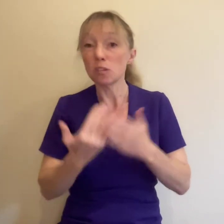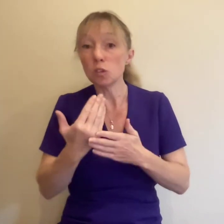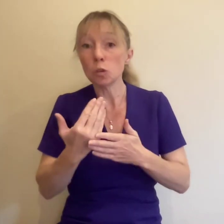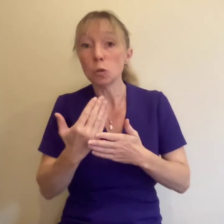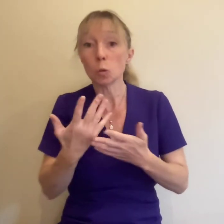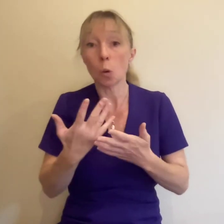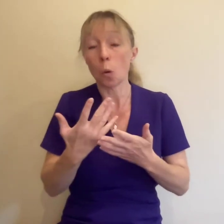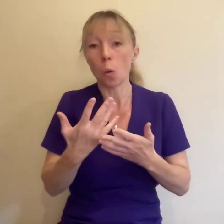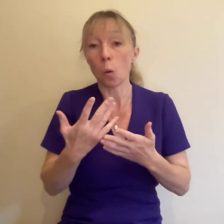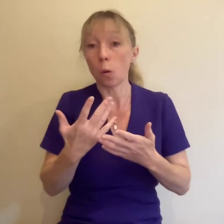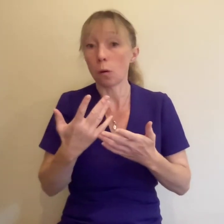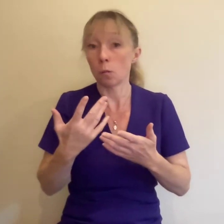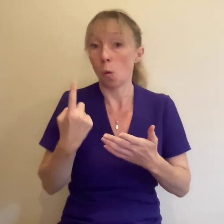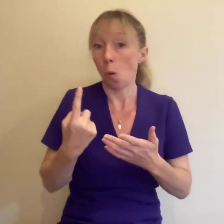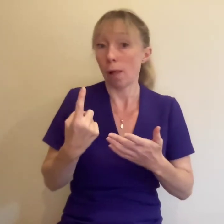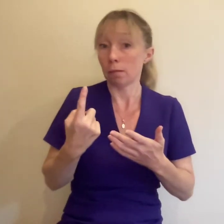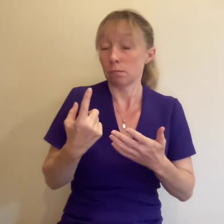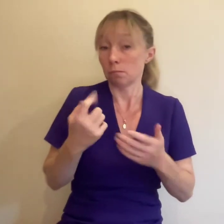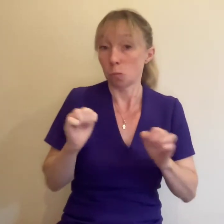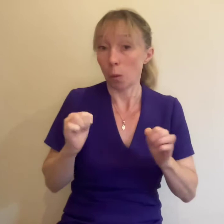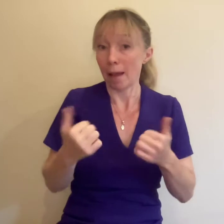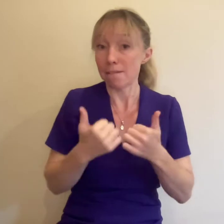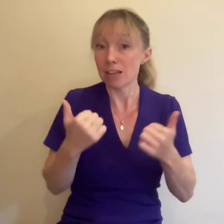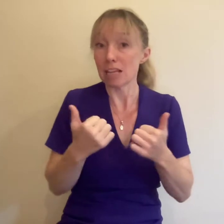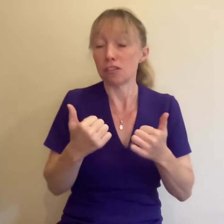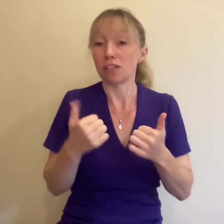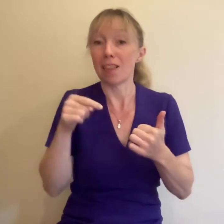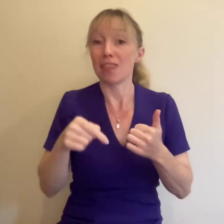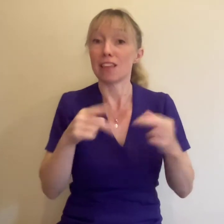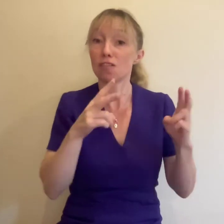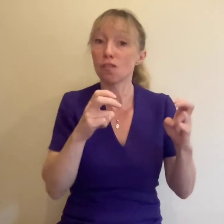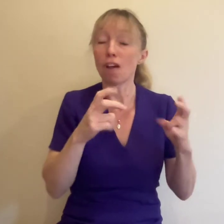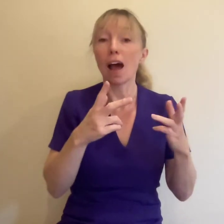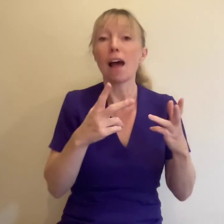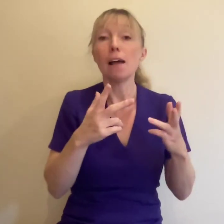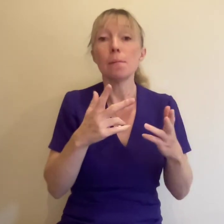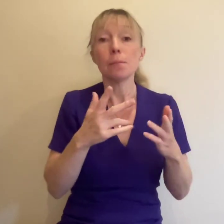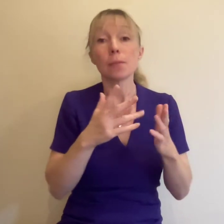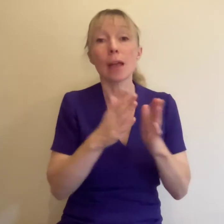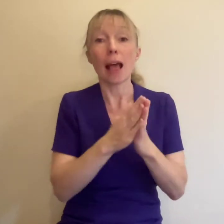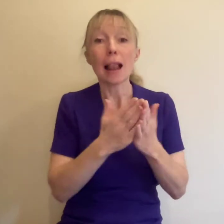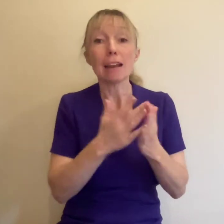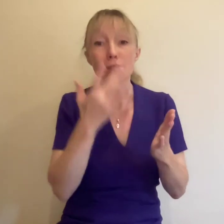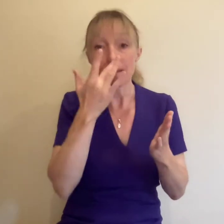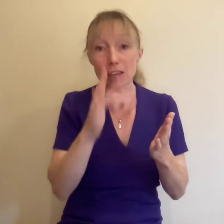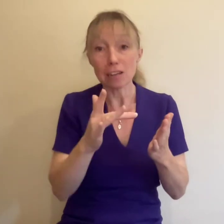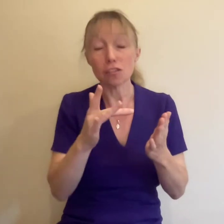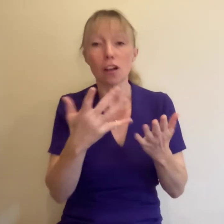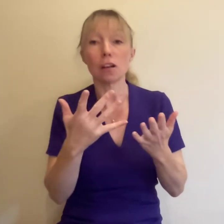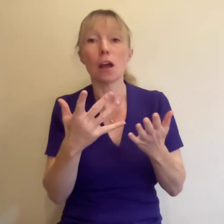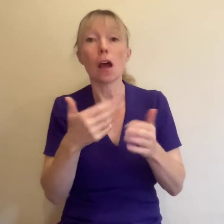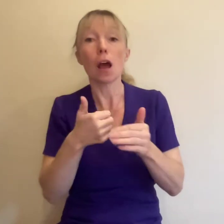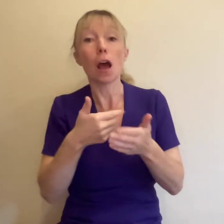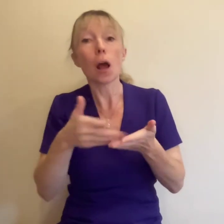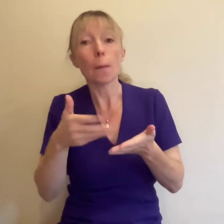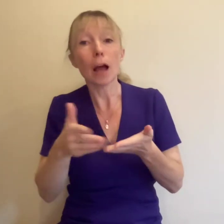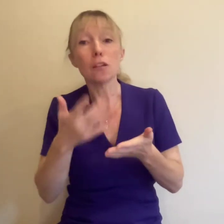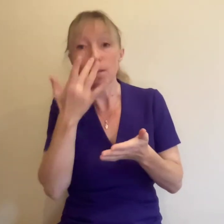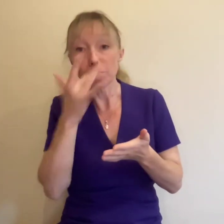literary fiction, including short stories, commercial fiction, or narrative non-fiction. You can view